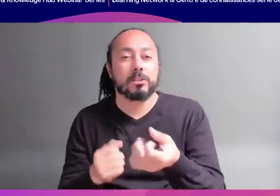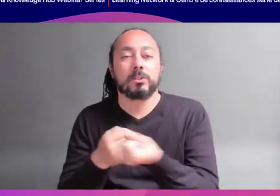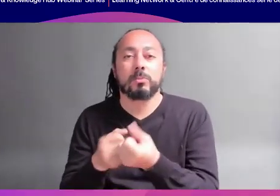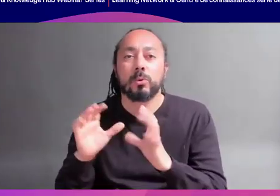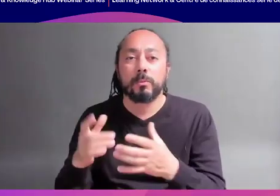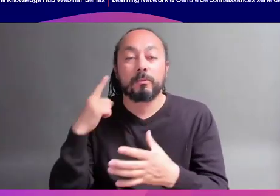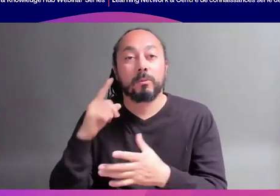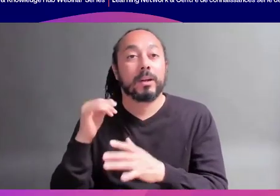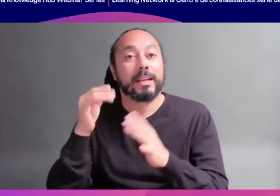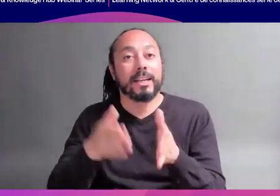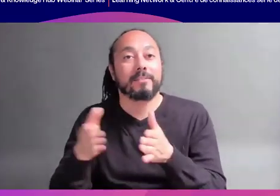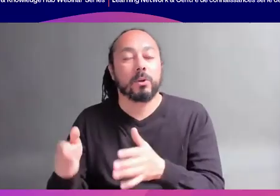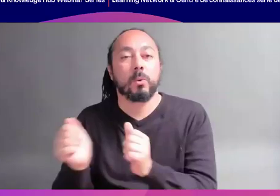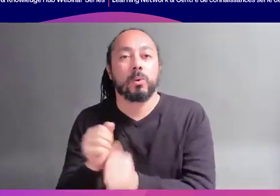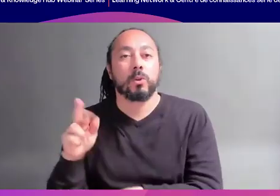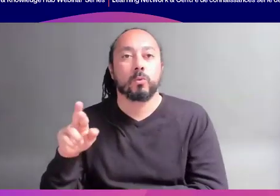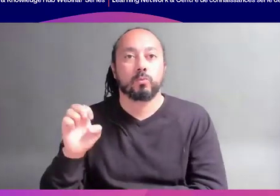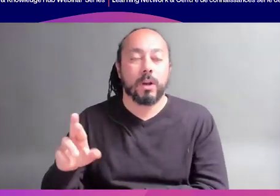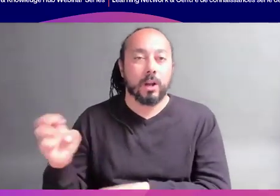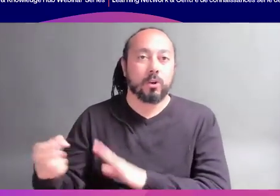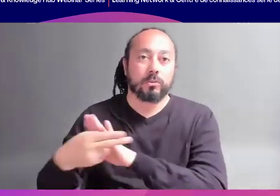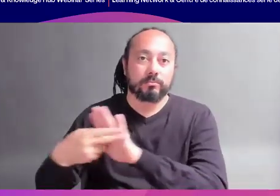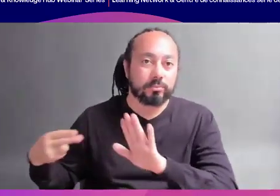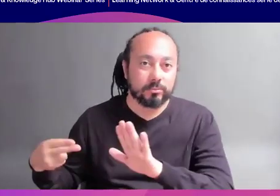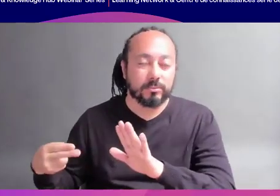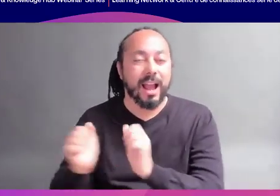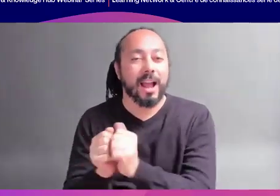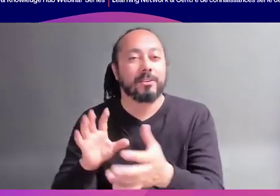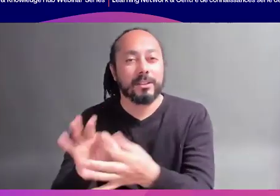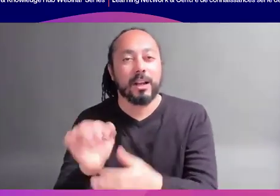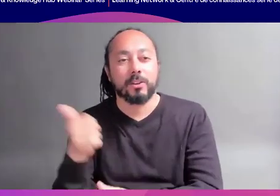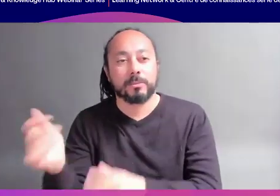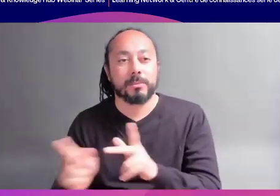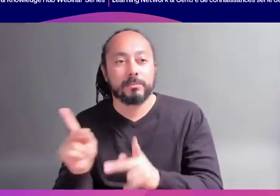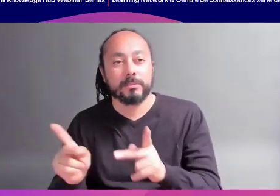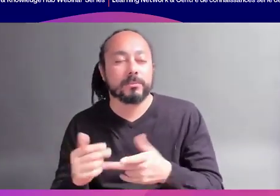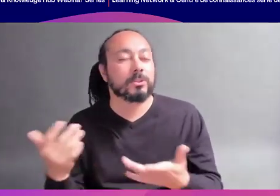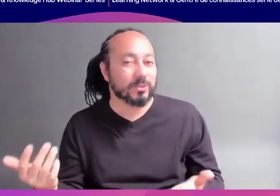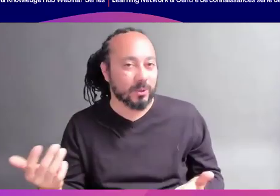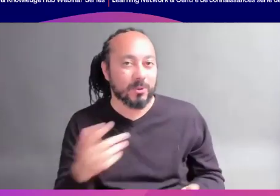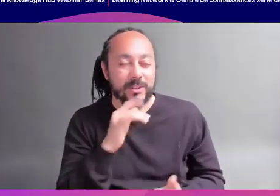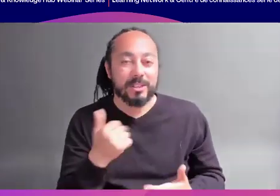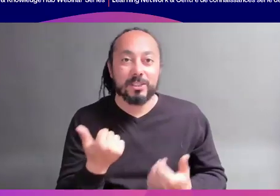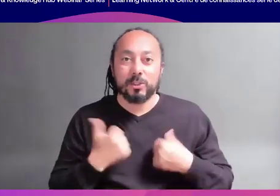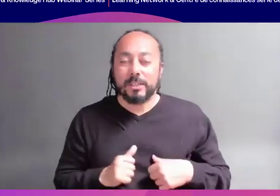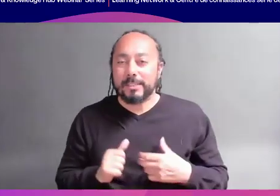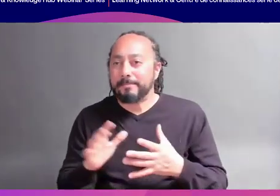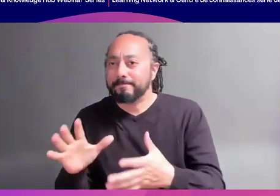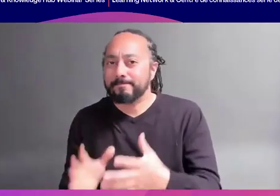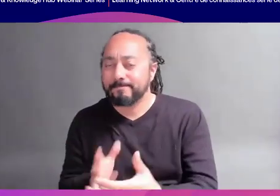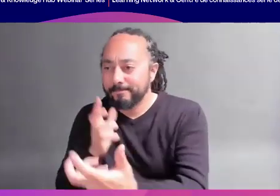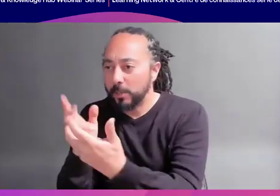individuals with very rare diagnoses, for example. How do you connect and find those other people? So trying to meet those people where they're at